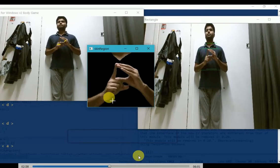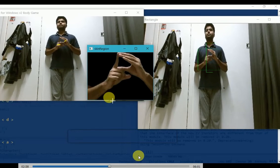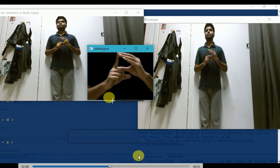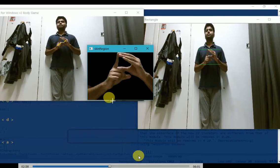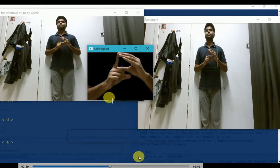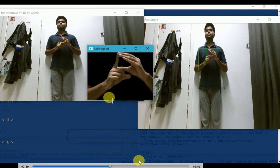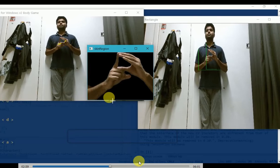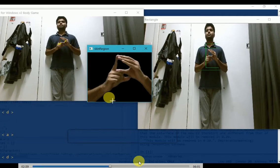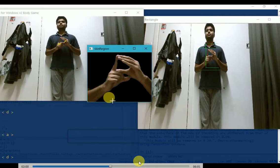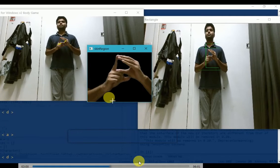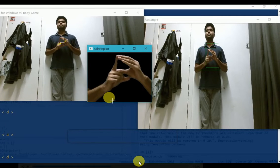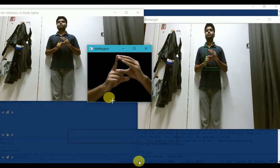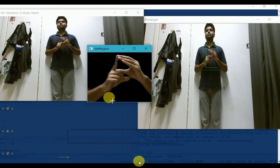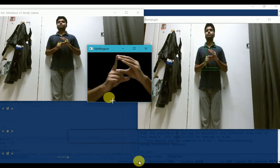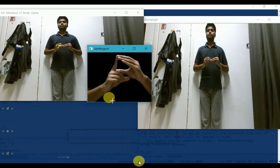B